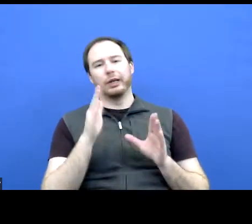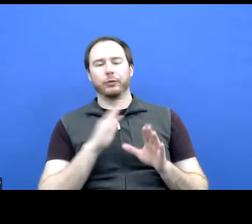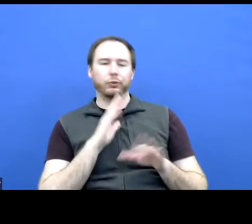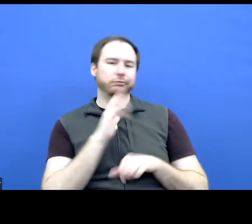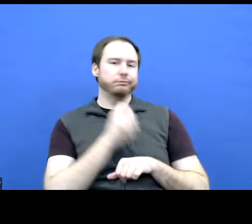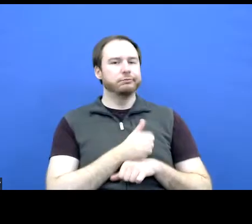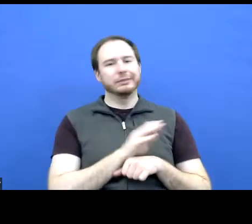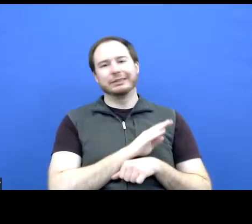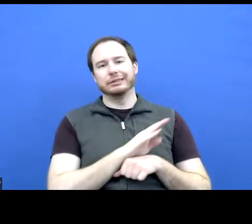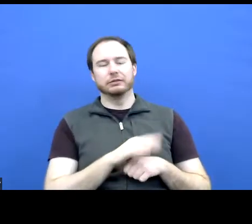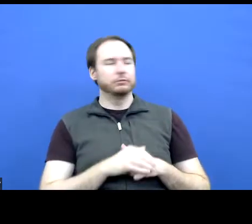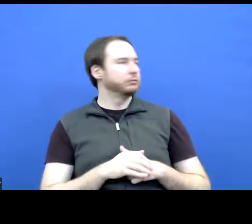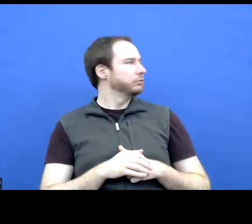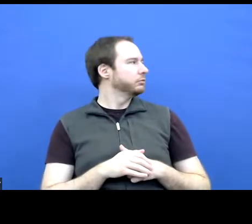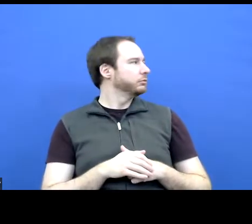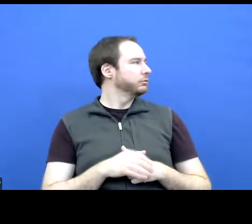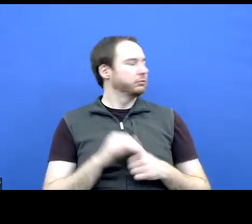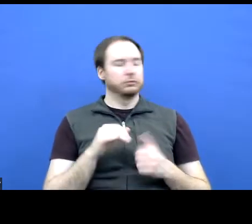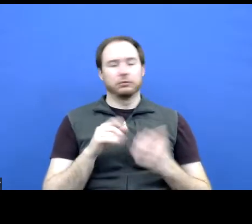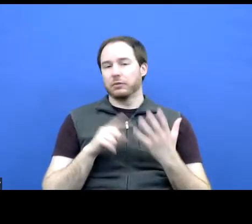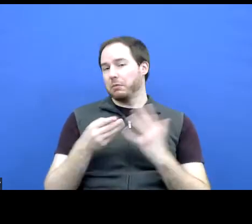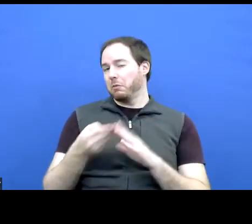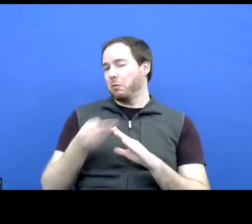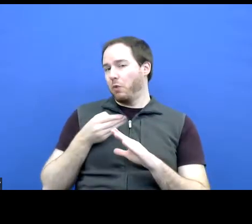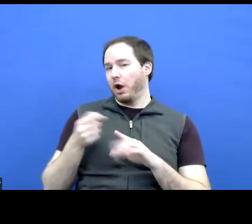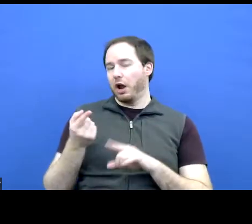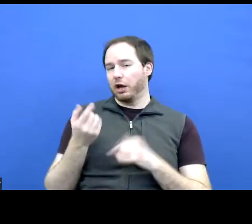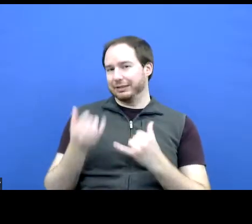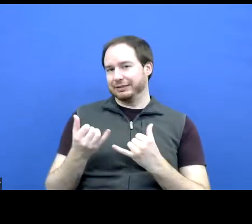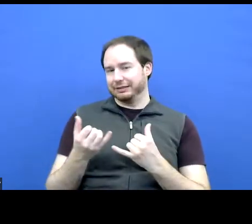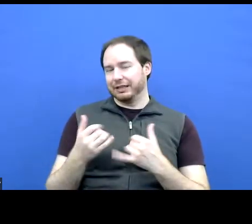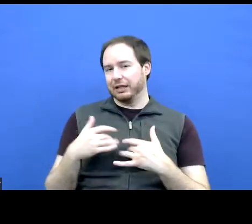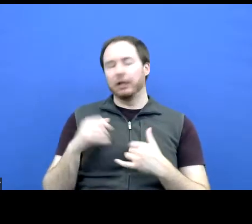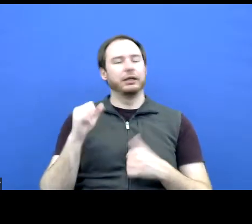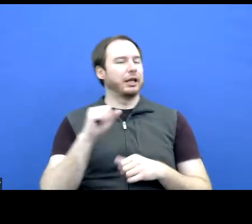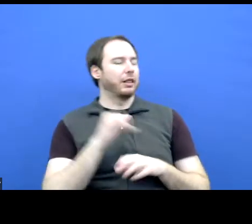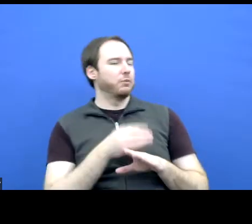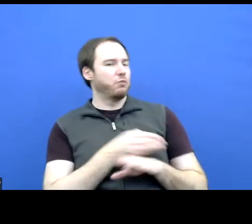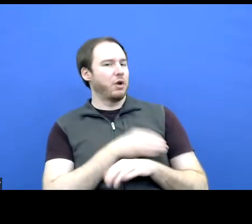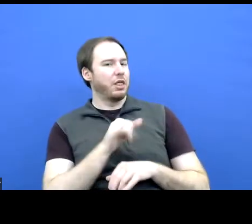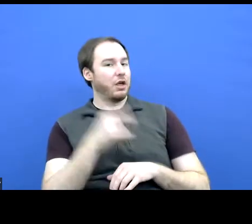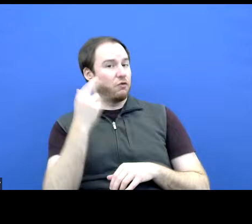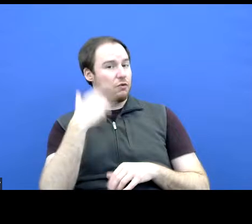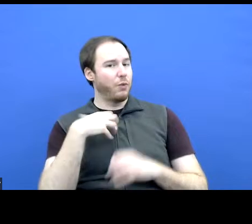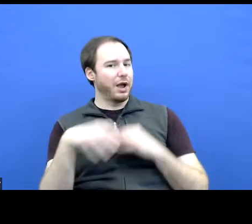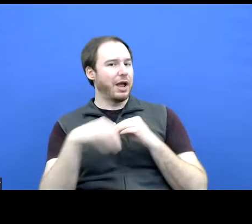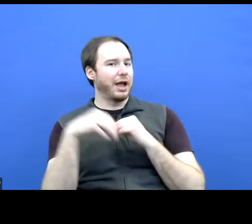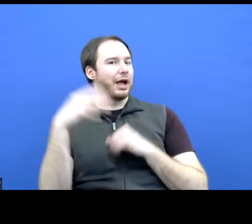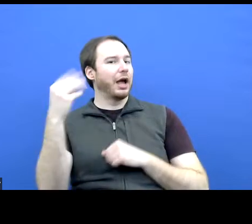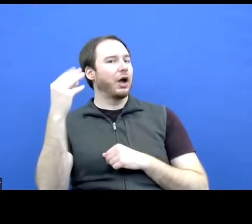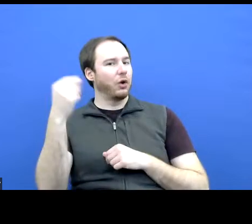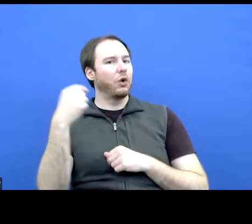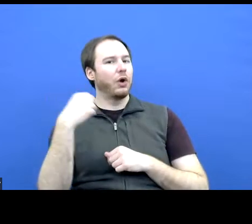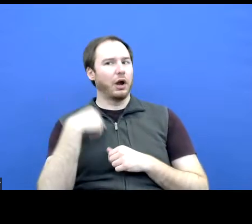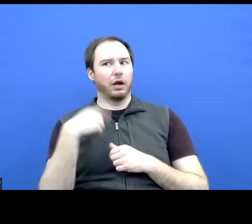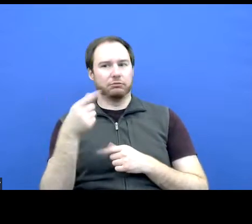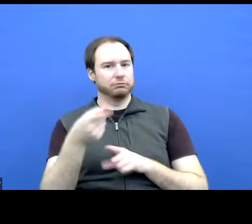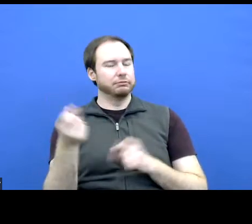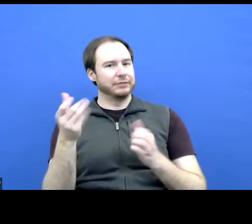the area. But it was prior to the outdoor. It was prior. The reason I wanted the outside is because I was